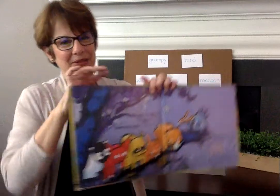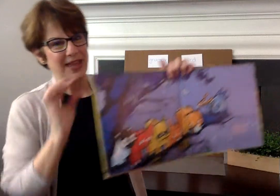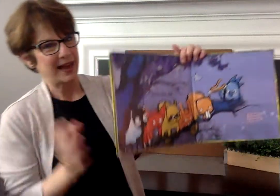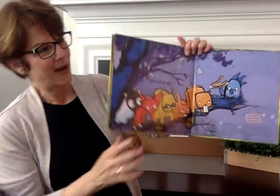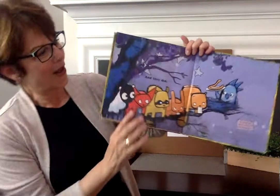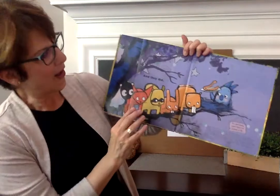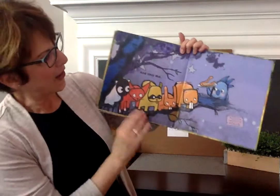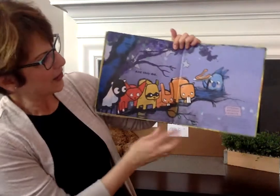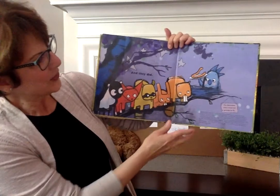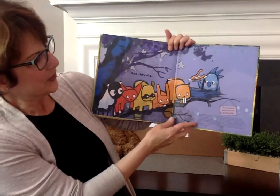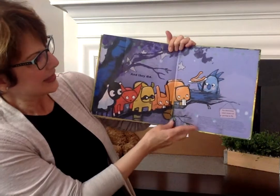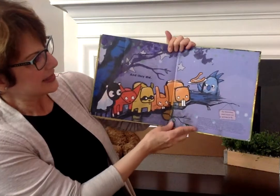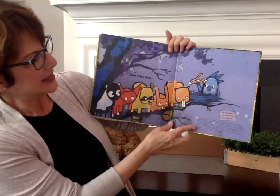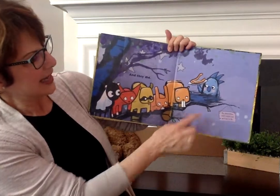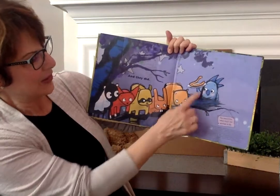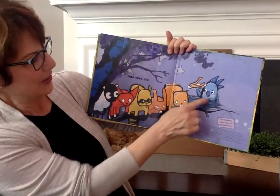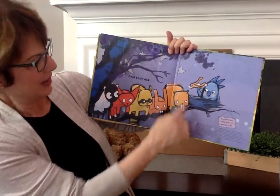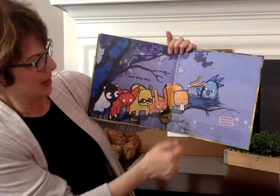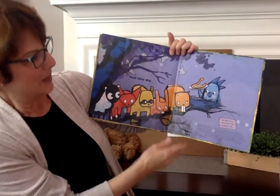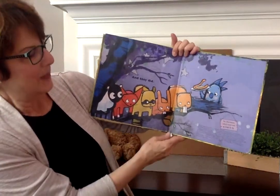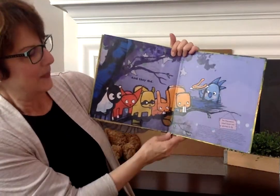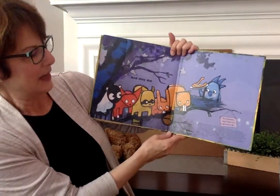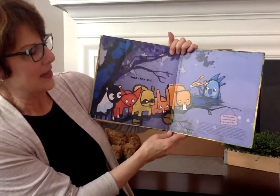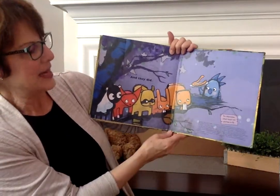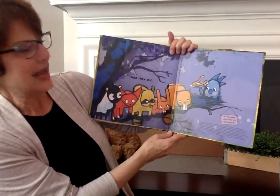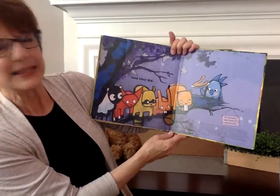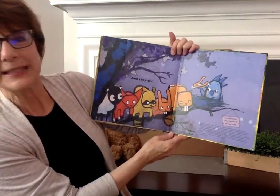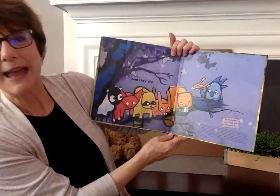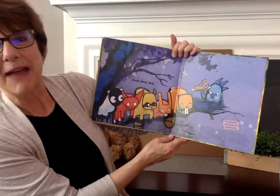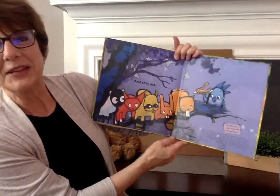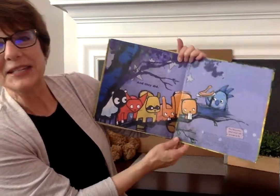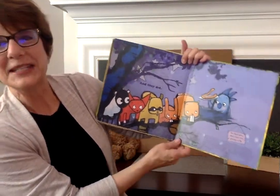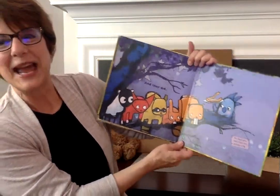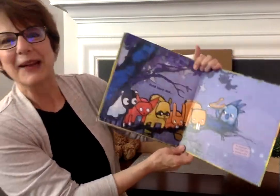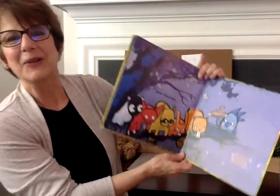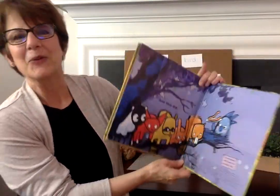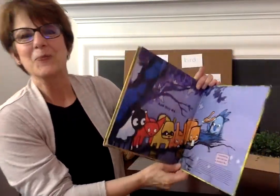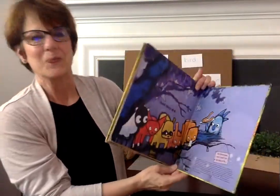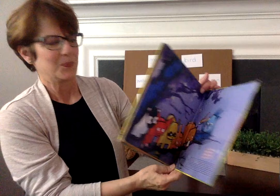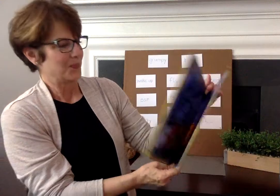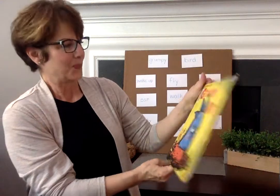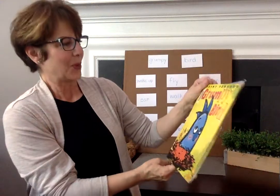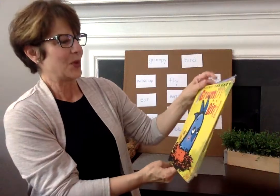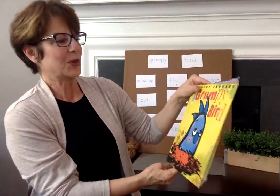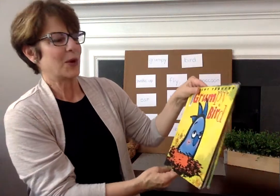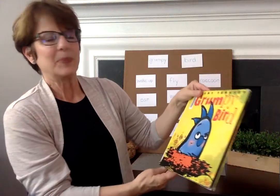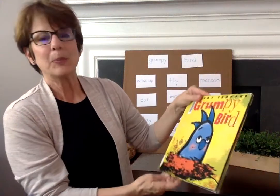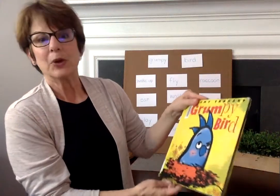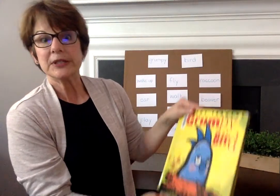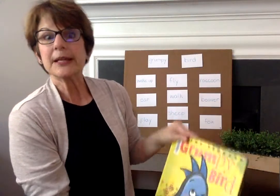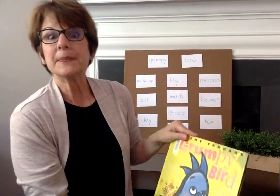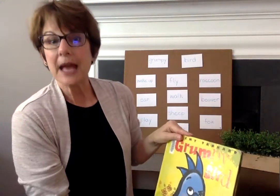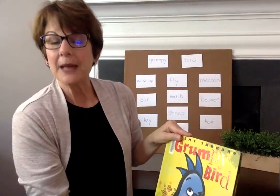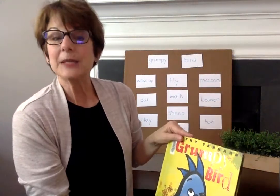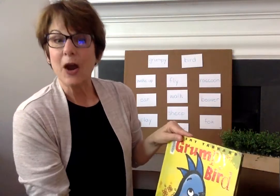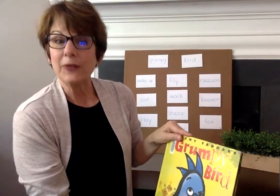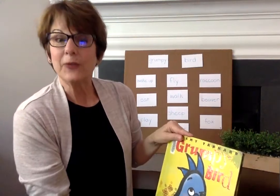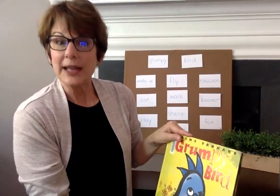that? All the friends together in the nest having a snack with Grumpy Bird. Sometimes our friends